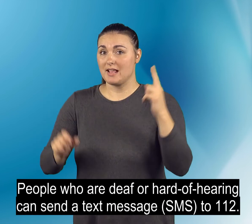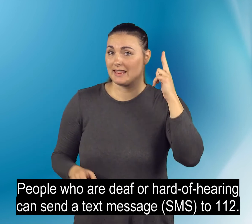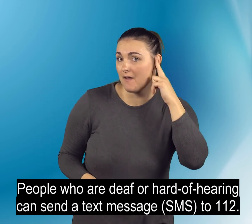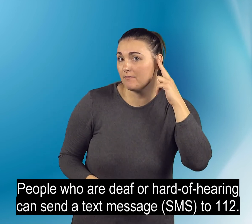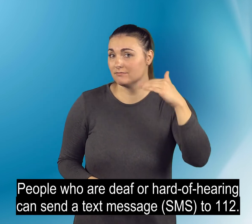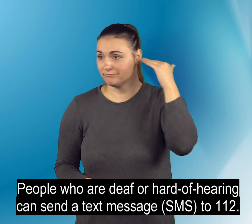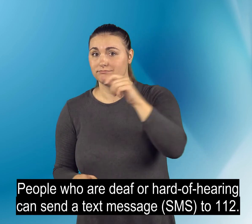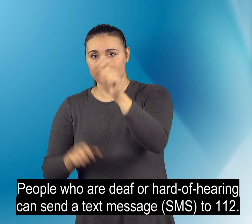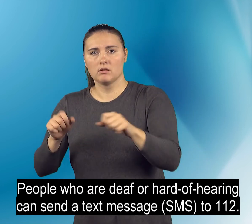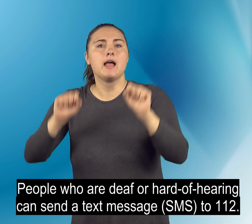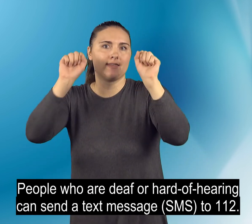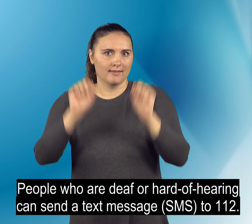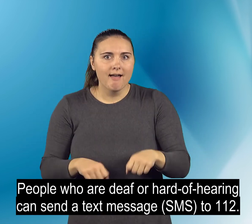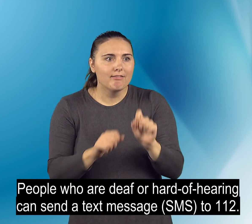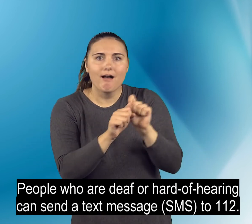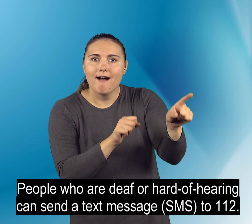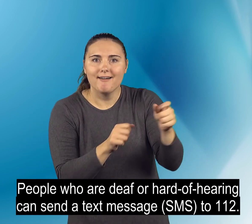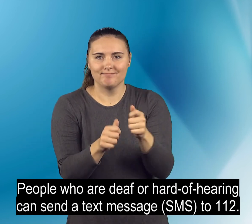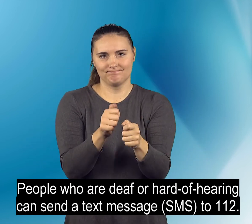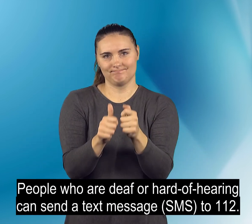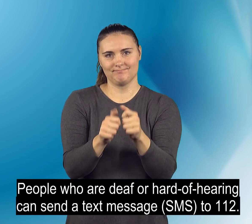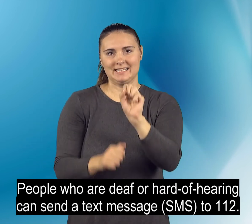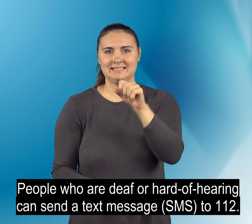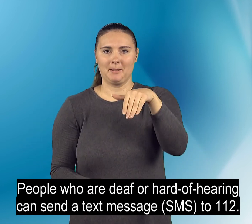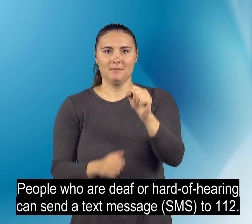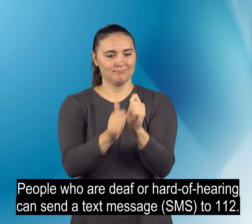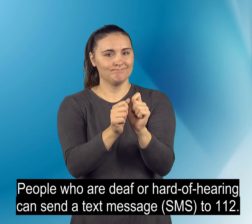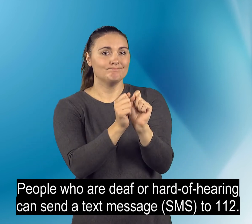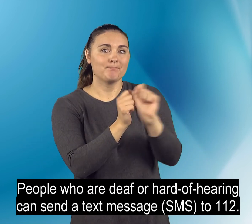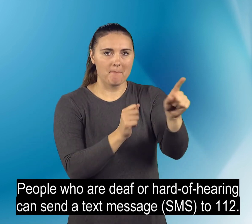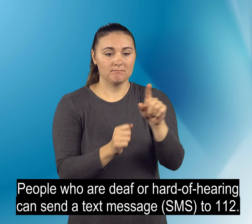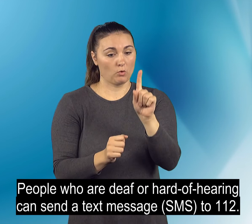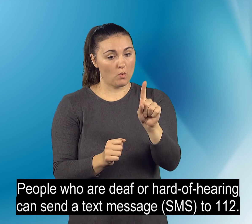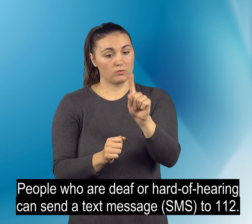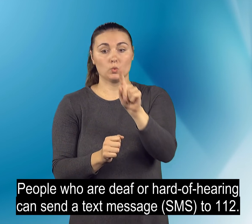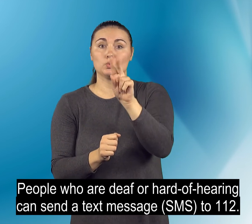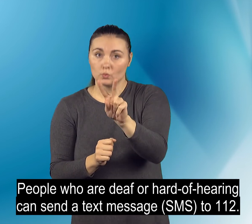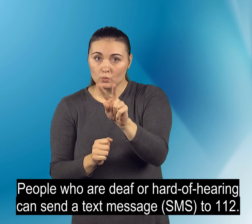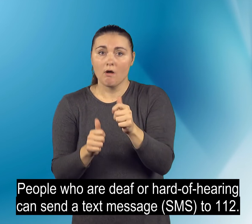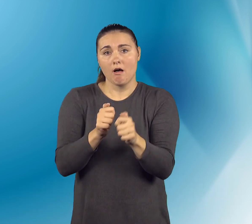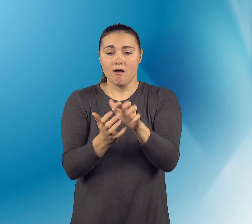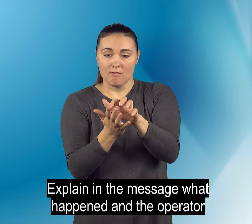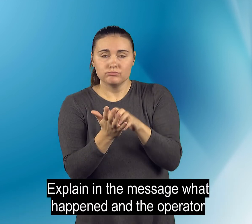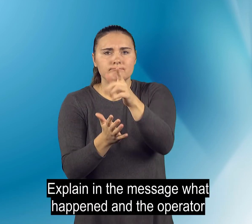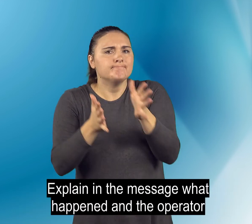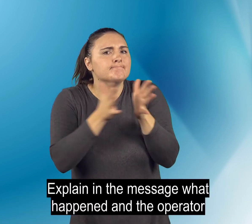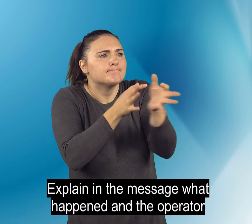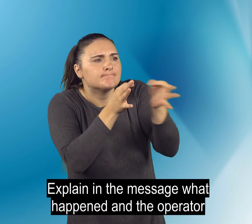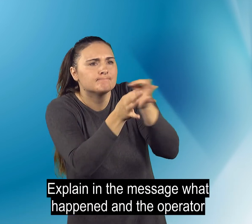People who are deaf or hard of hearing can send a text message, SMS, to 112. Explain